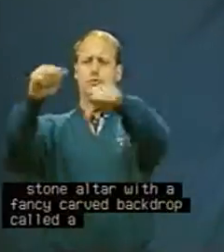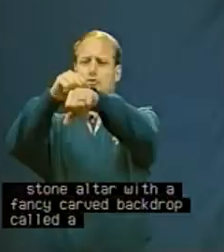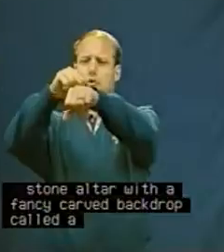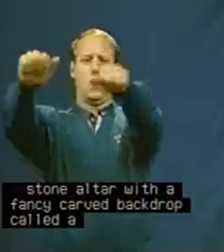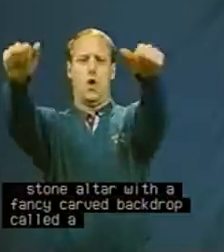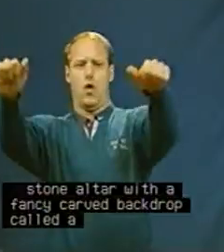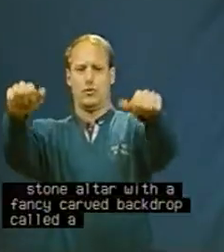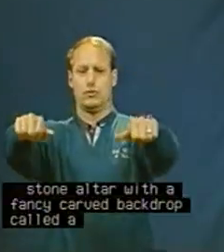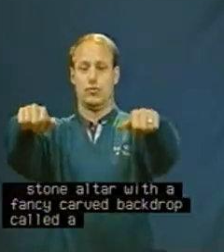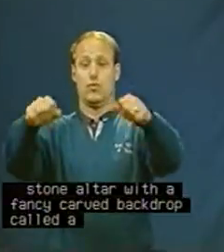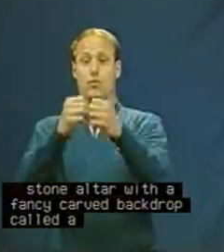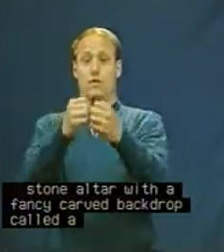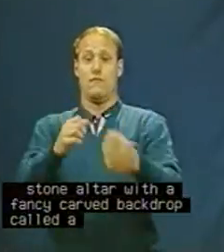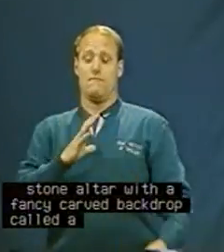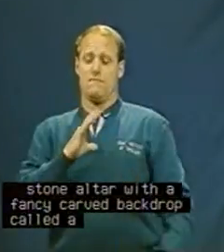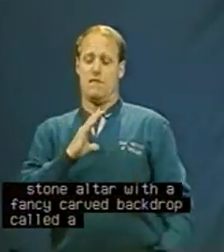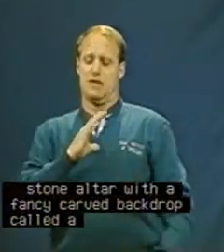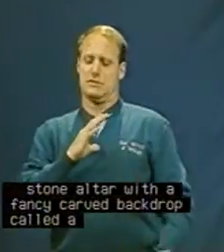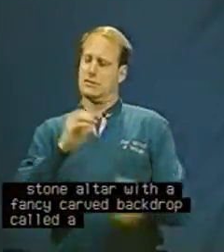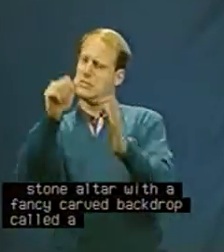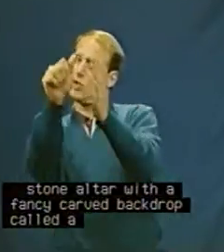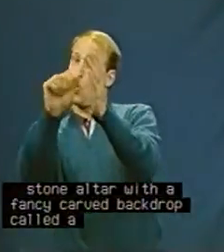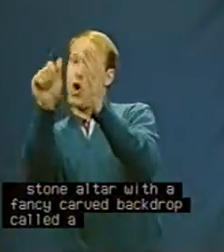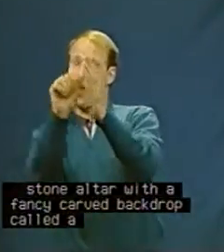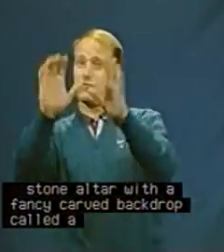stone altar with a fancy carved backdrop called